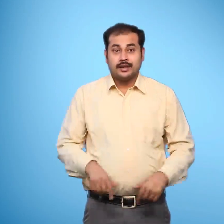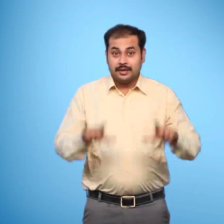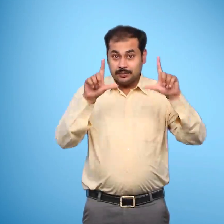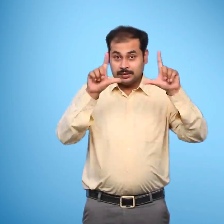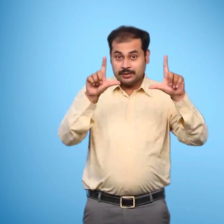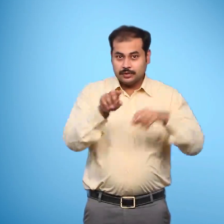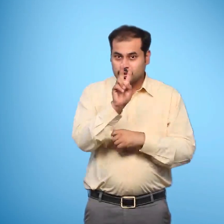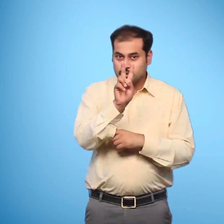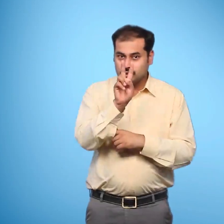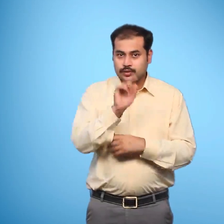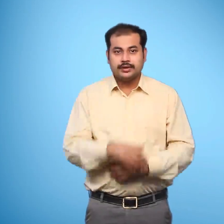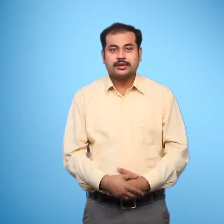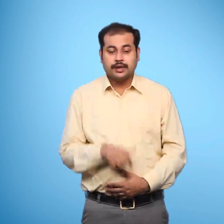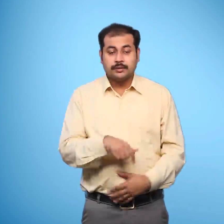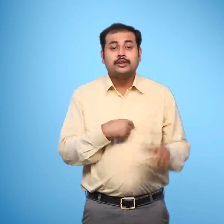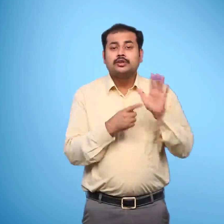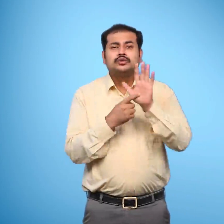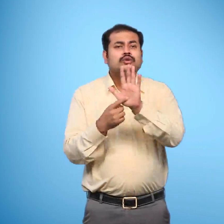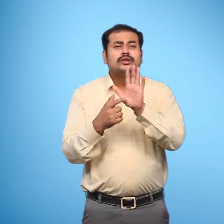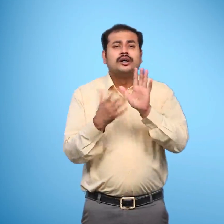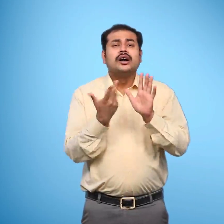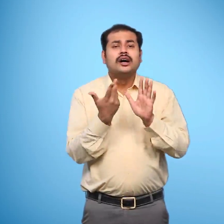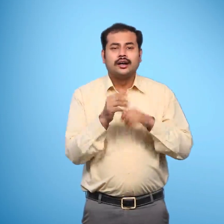Picture 2 shows a snake surrounding the page.